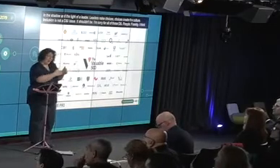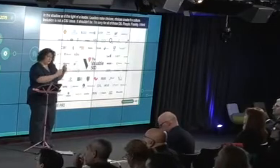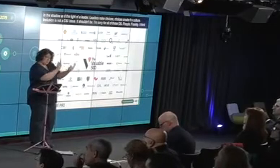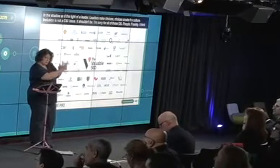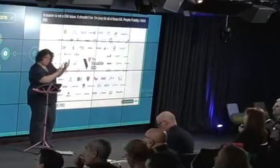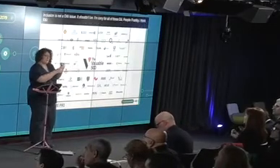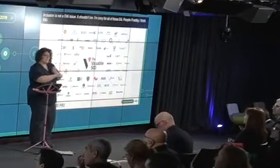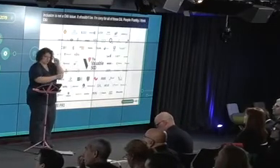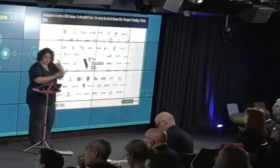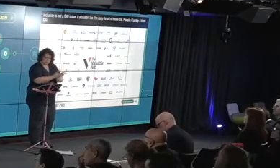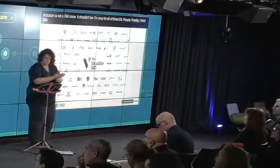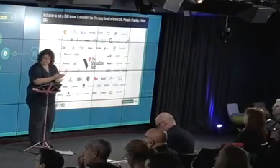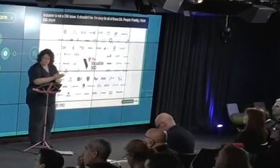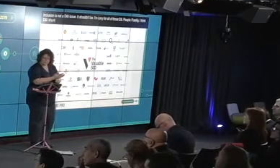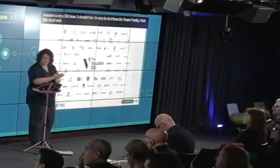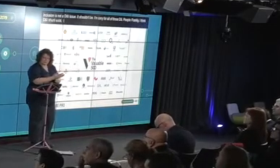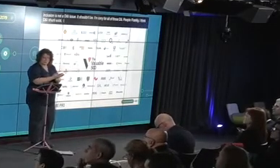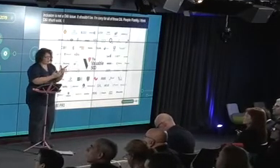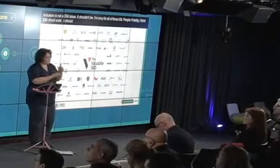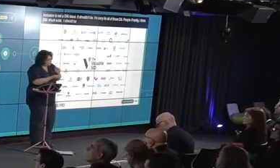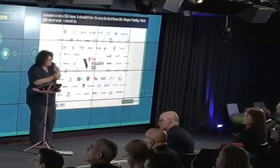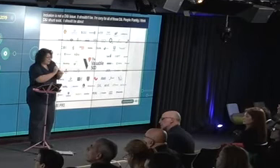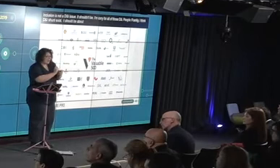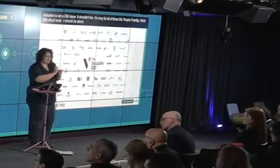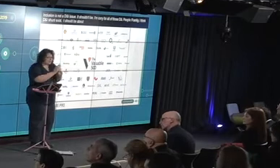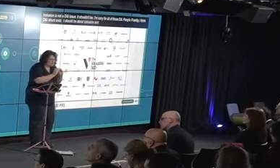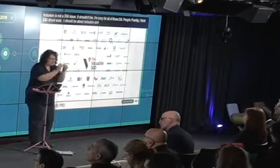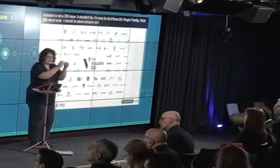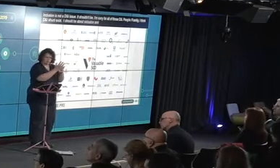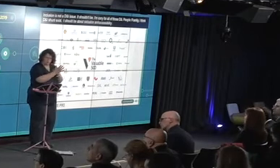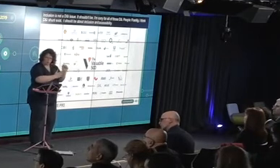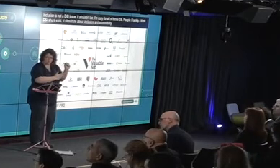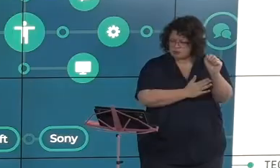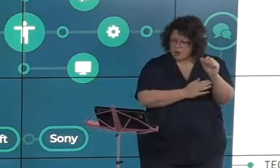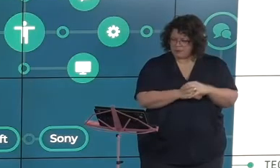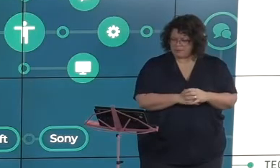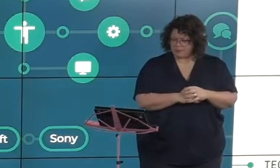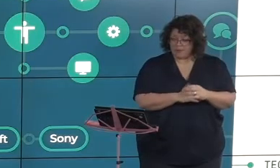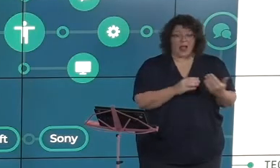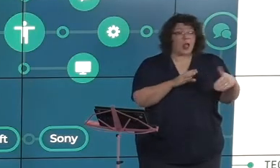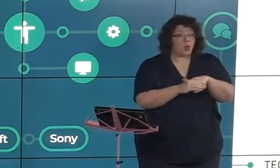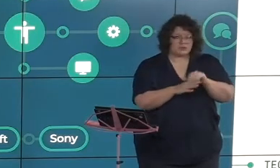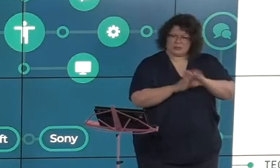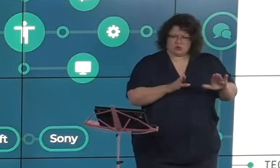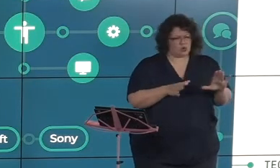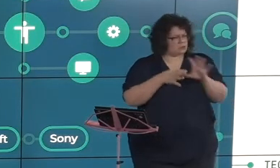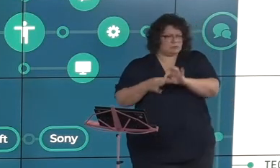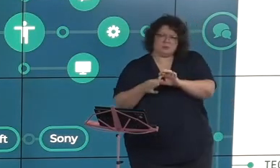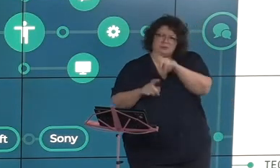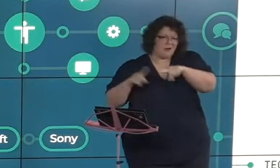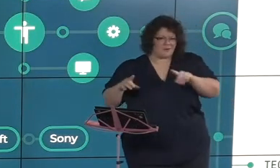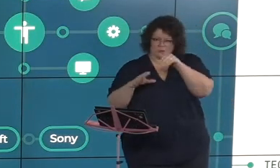accessibility. But leaders make the choices. When a leader chooses, they give us permission, releases the potential in the business